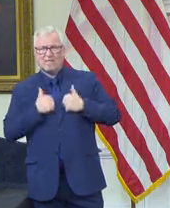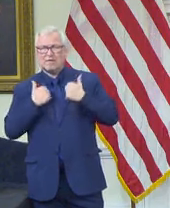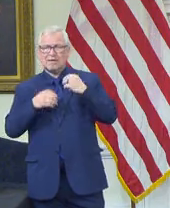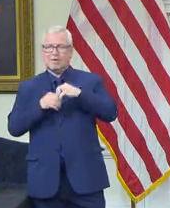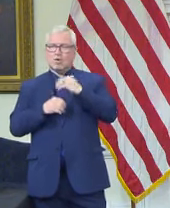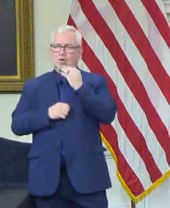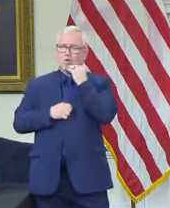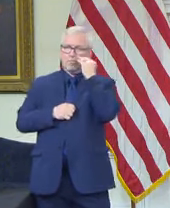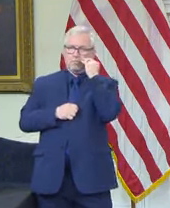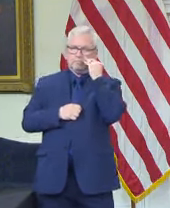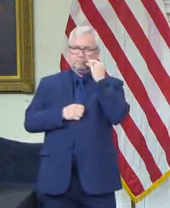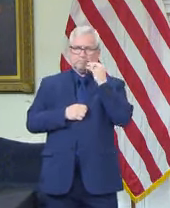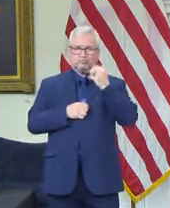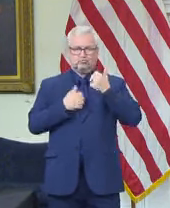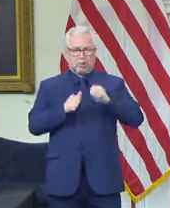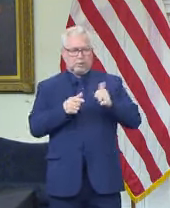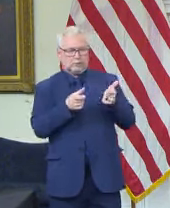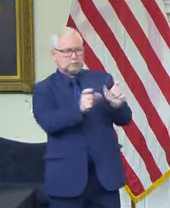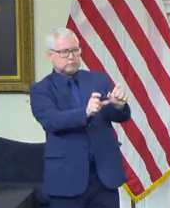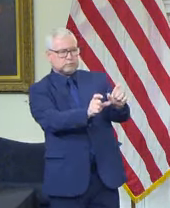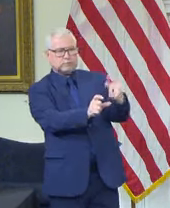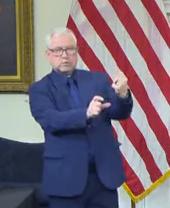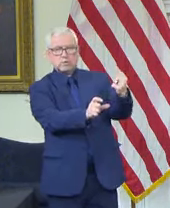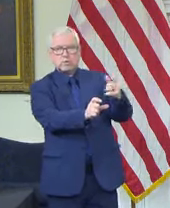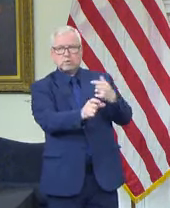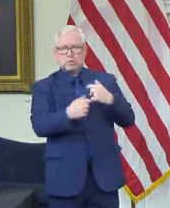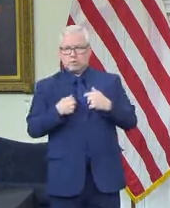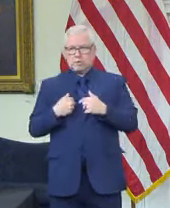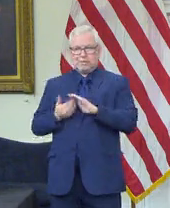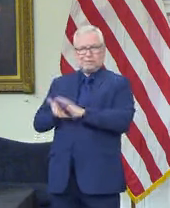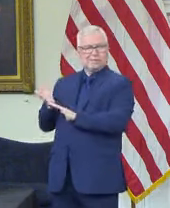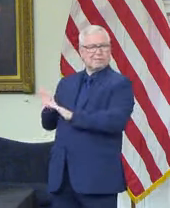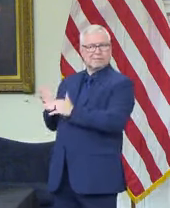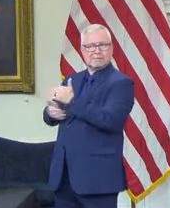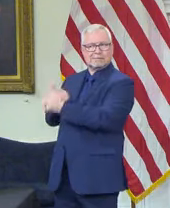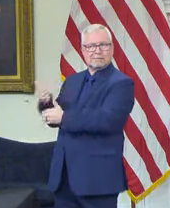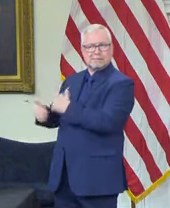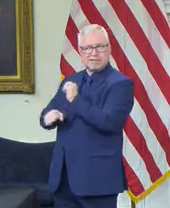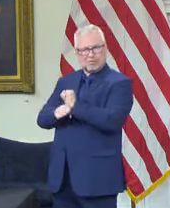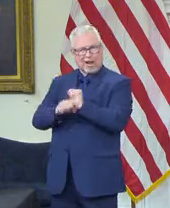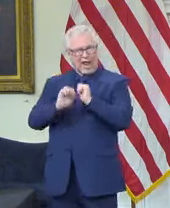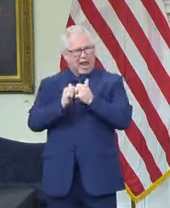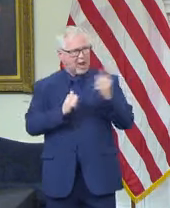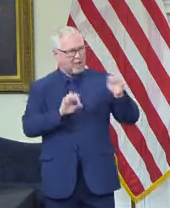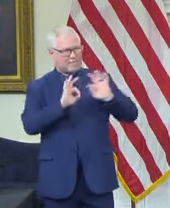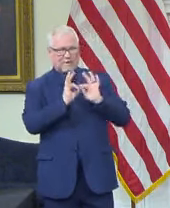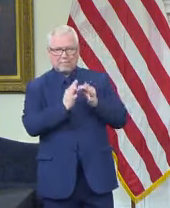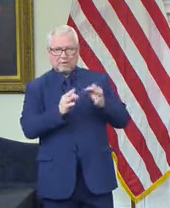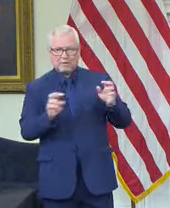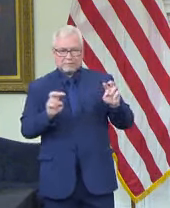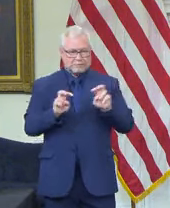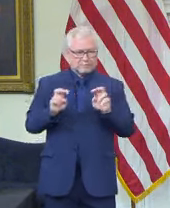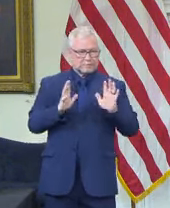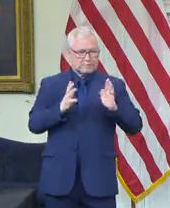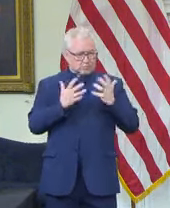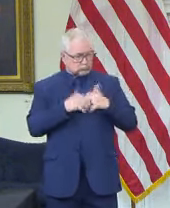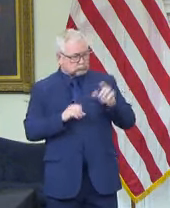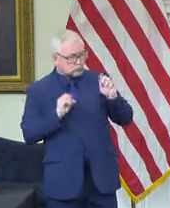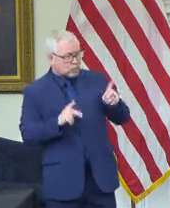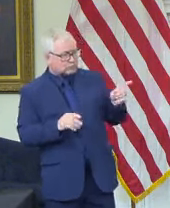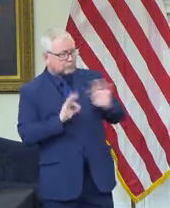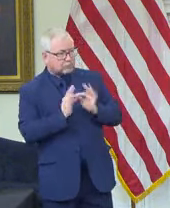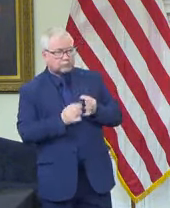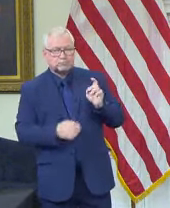are trying to isolate and continue what they need to do. How has that been for you and your family? Well, it's, I think, much more difficult for